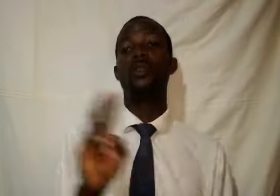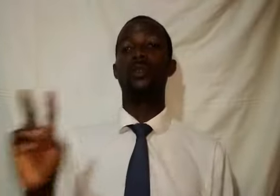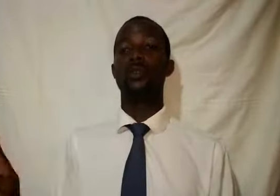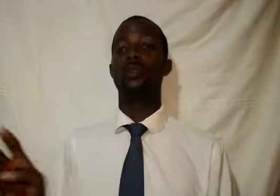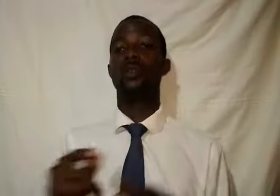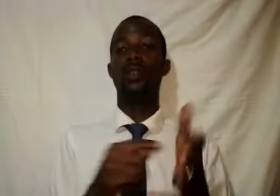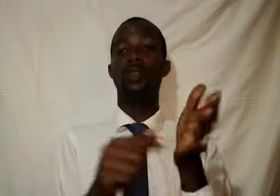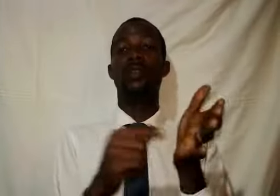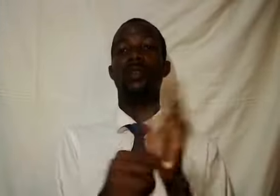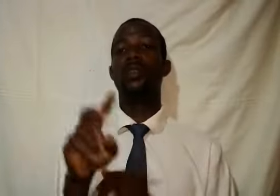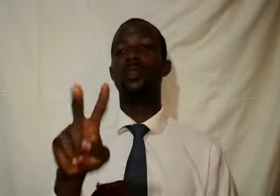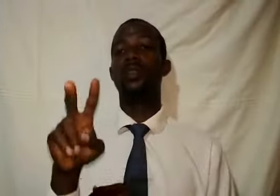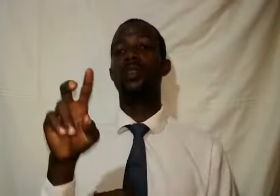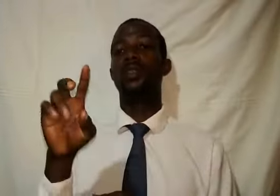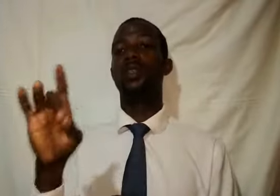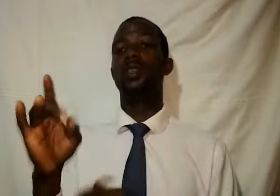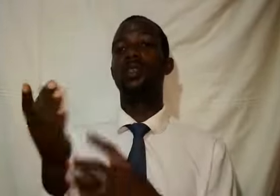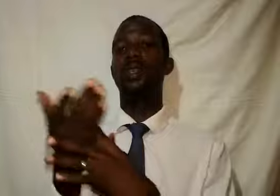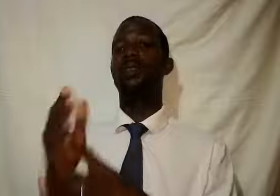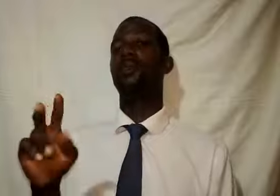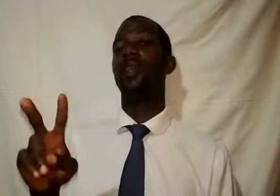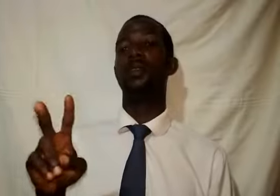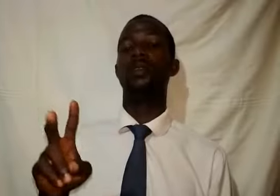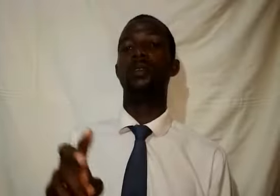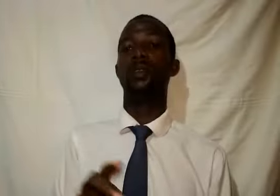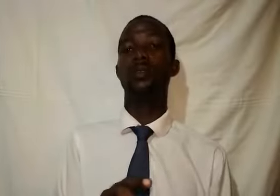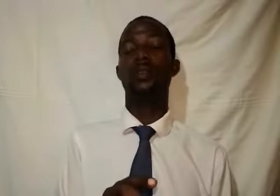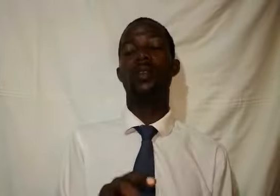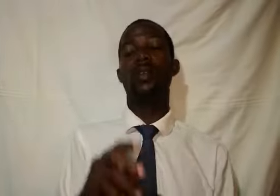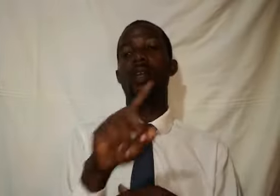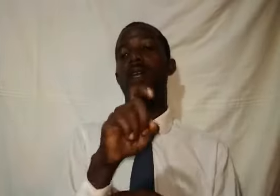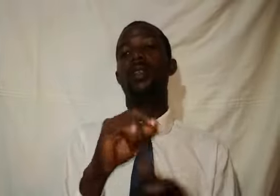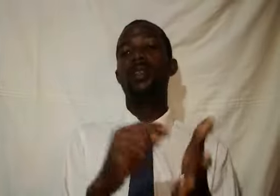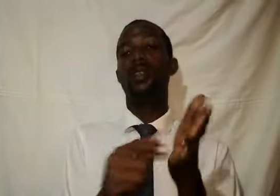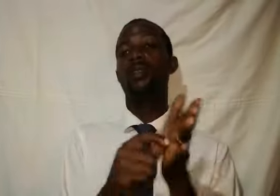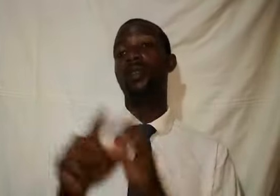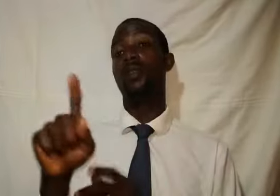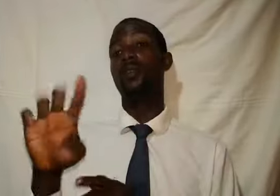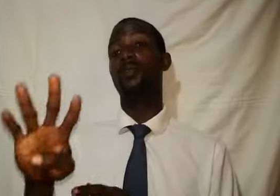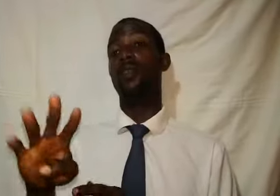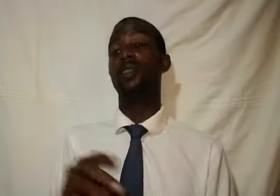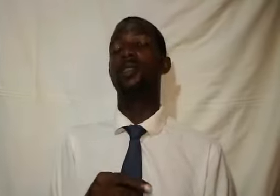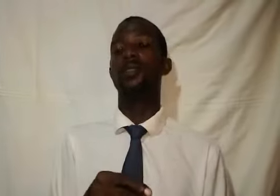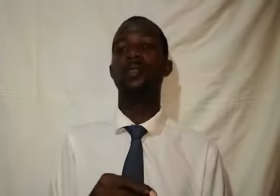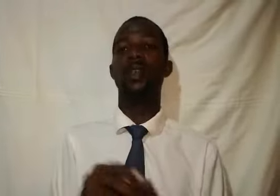equals 28 divided by 2. X equals 14. The two numbers are